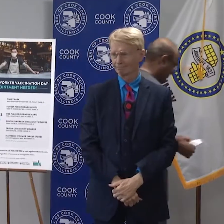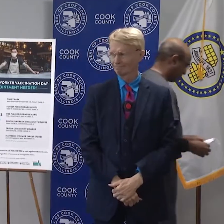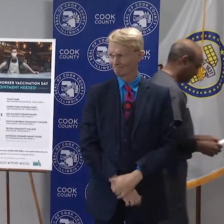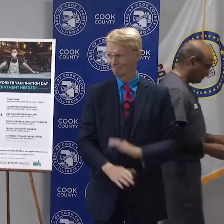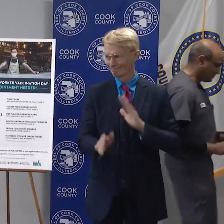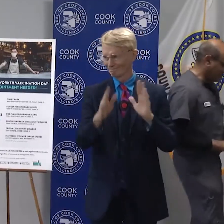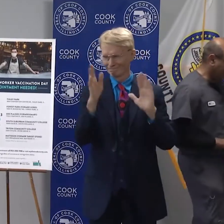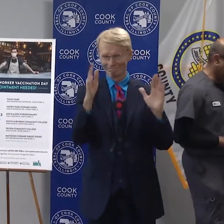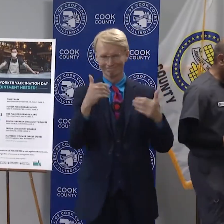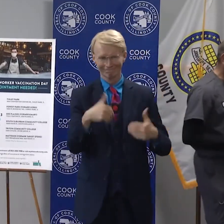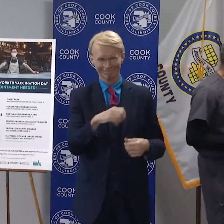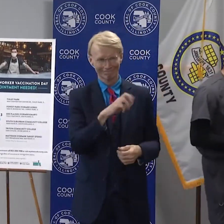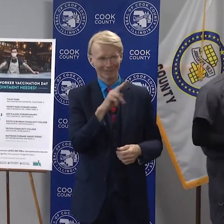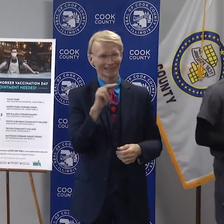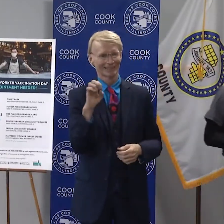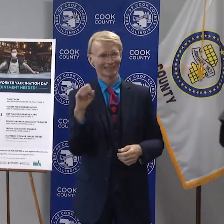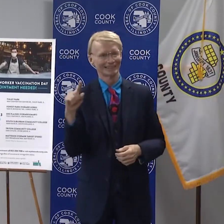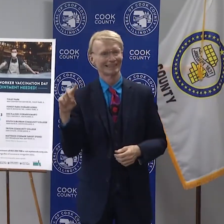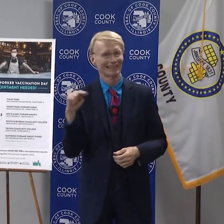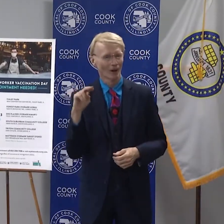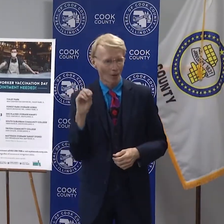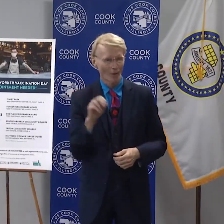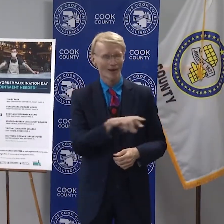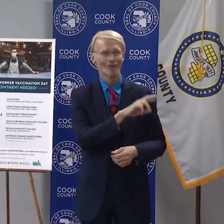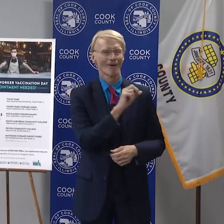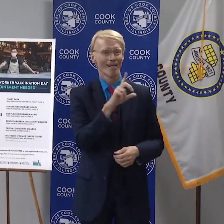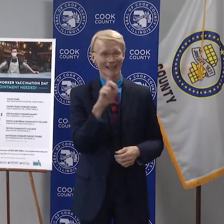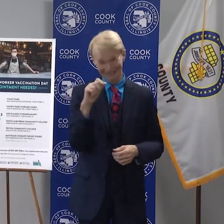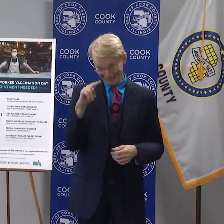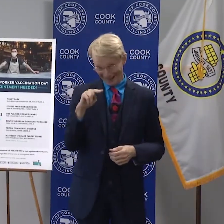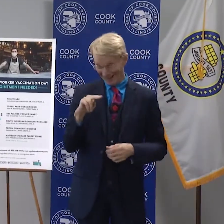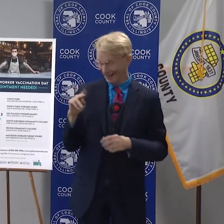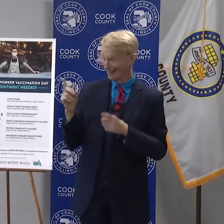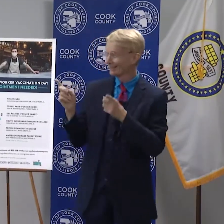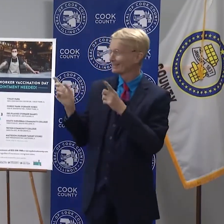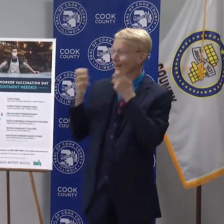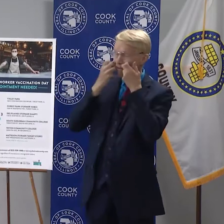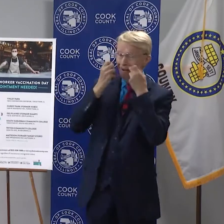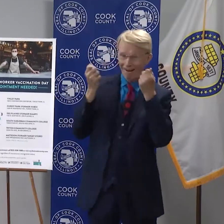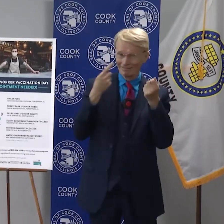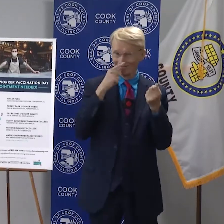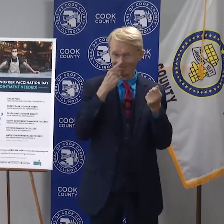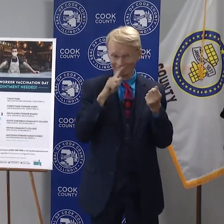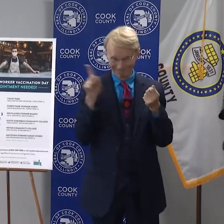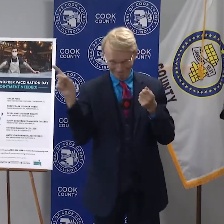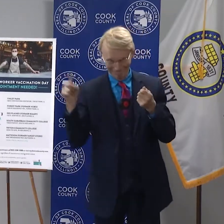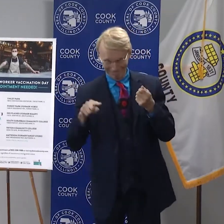Hello, everybody. My name is Ernestino Roldan. I'm here. Ernestino, you can take your mask off.